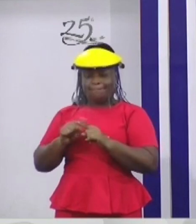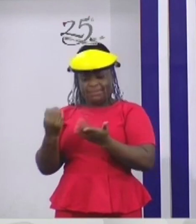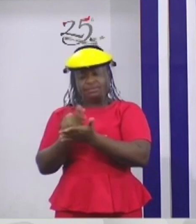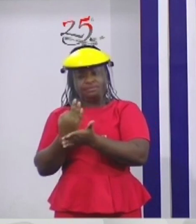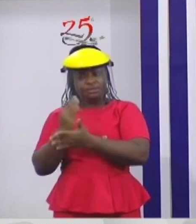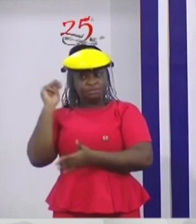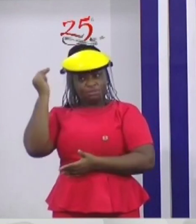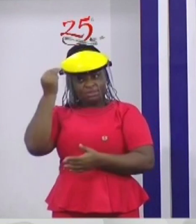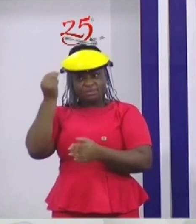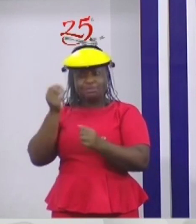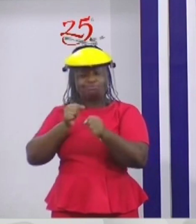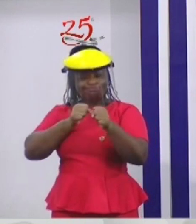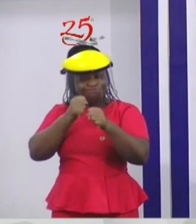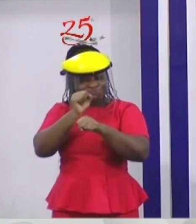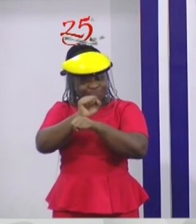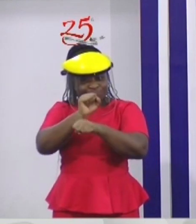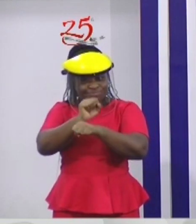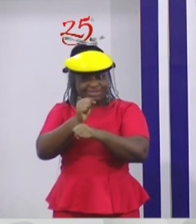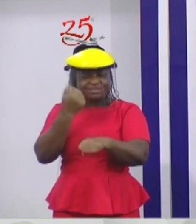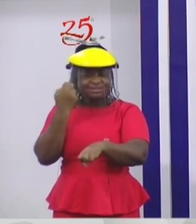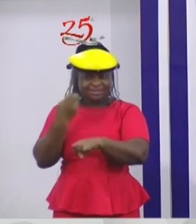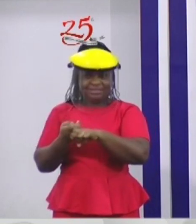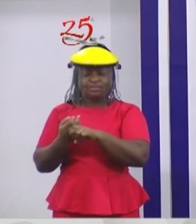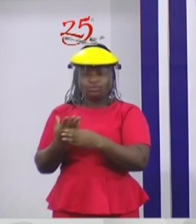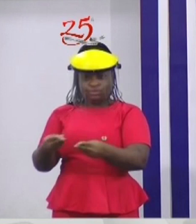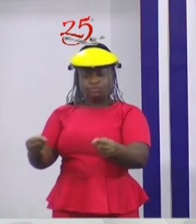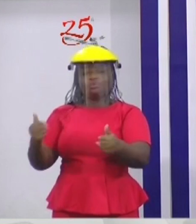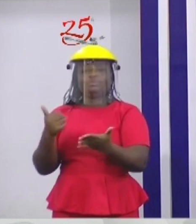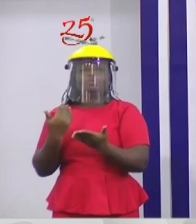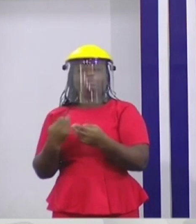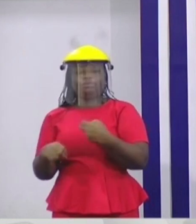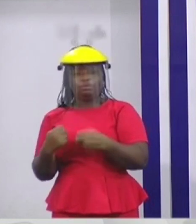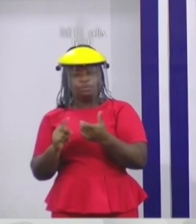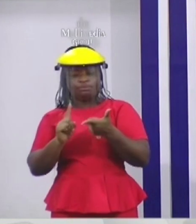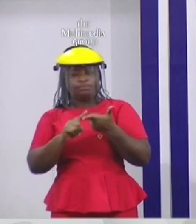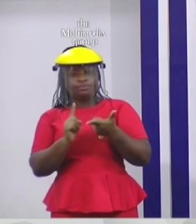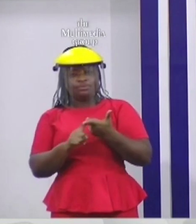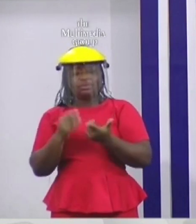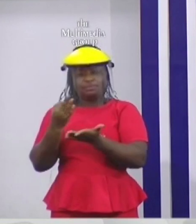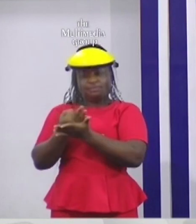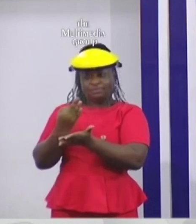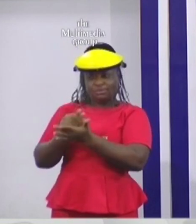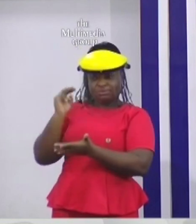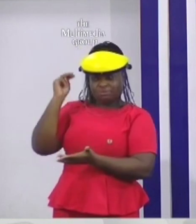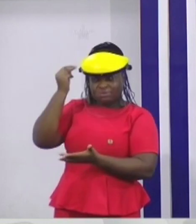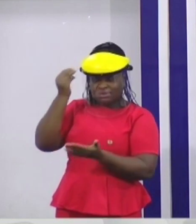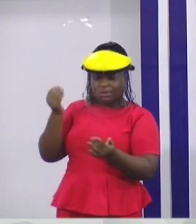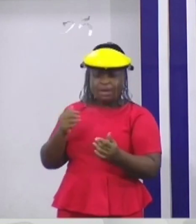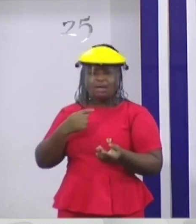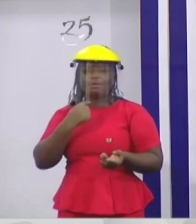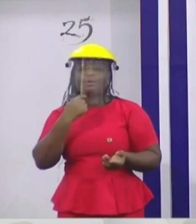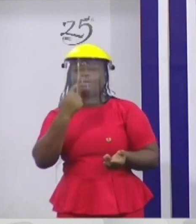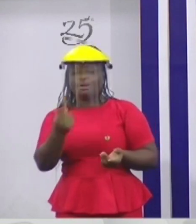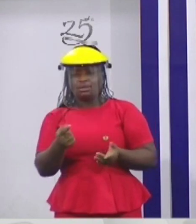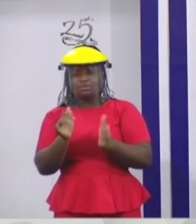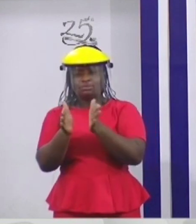to ensure that it is contained to the barest minimum overrun. Number 2, the Minister for Finance has also been tasked to put together a recovery